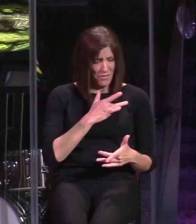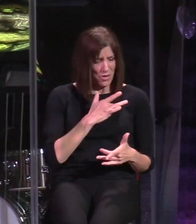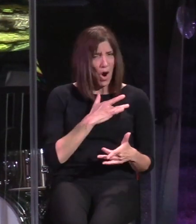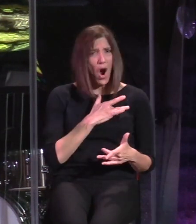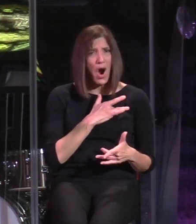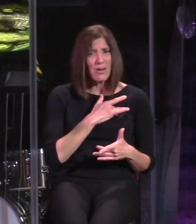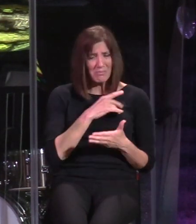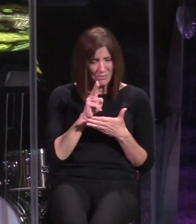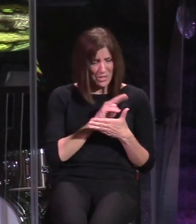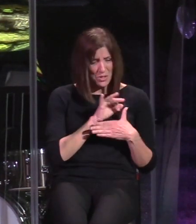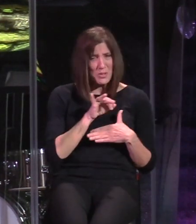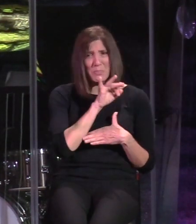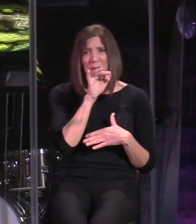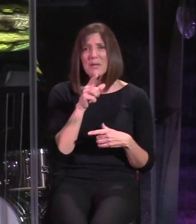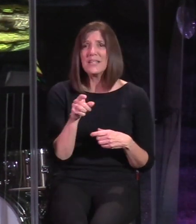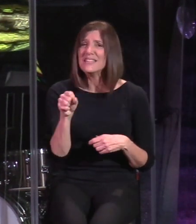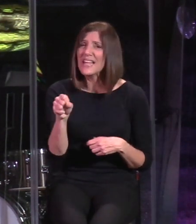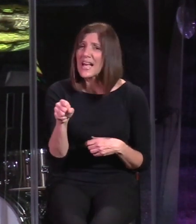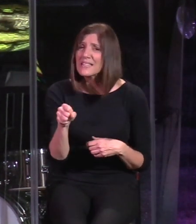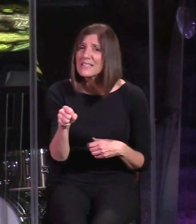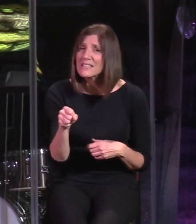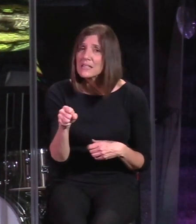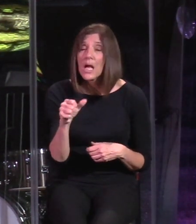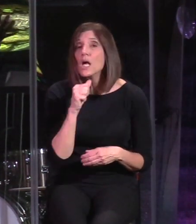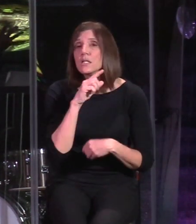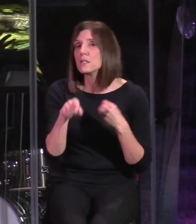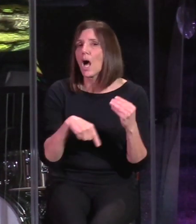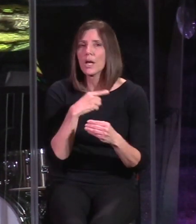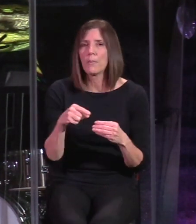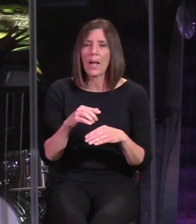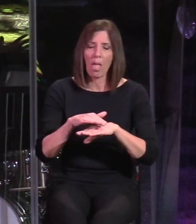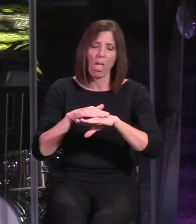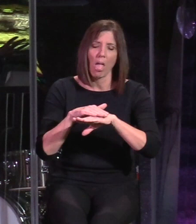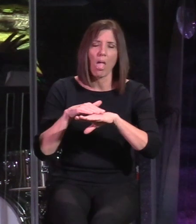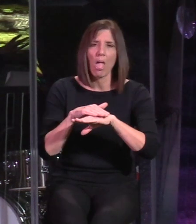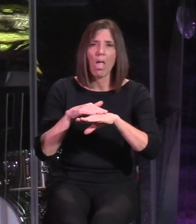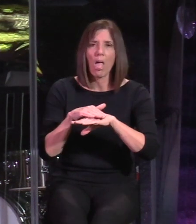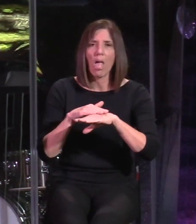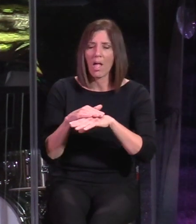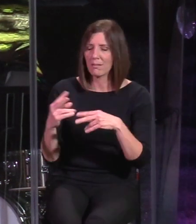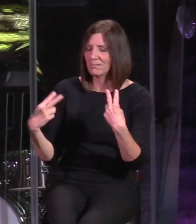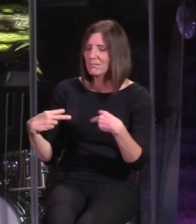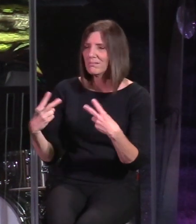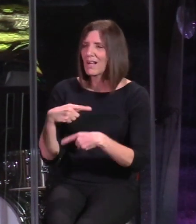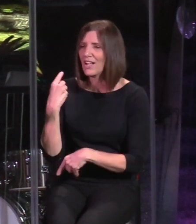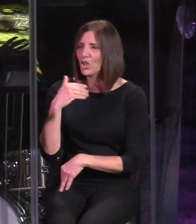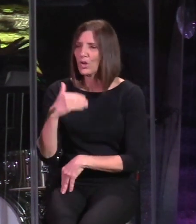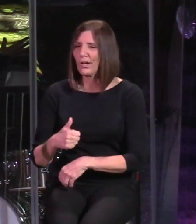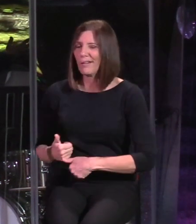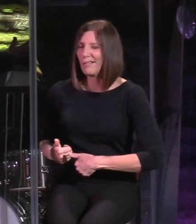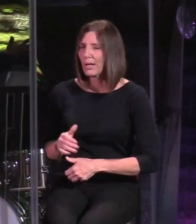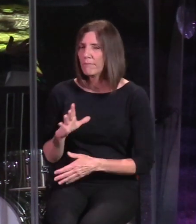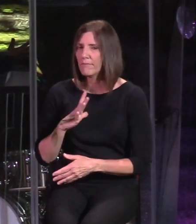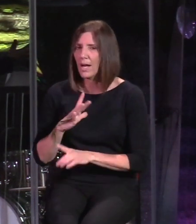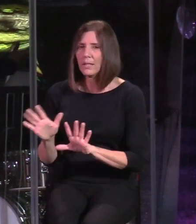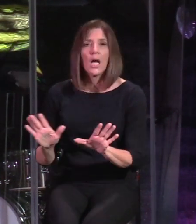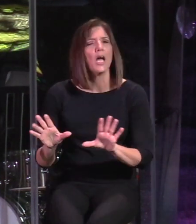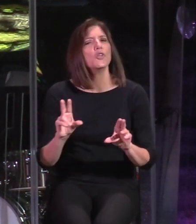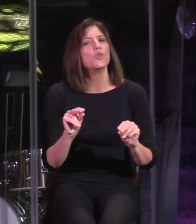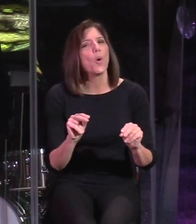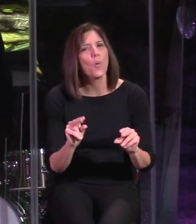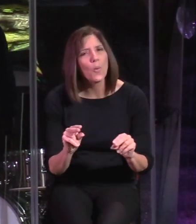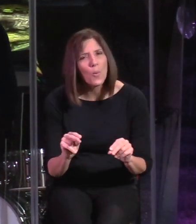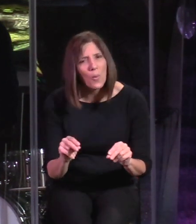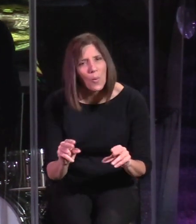your personhood. This is not about superficial external purification. It's not just so you can look good